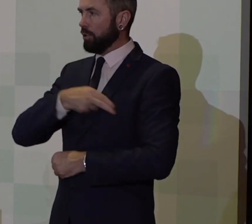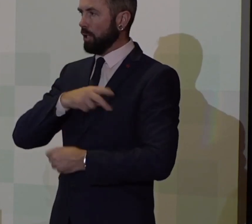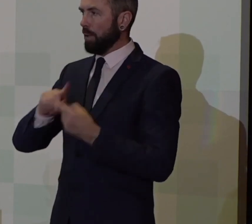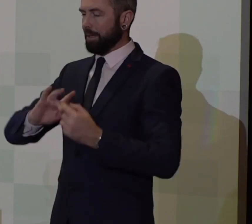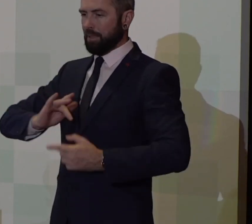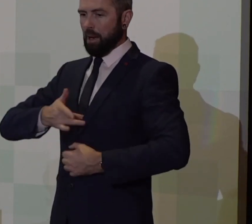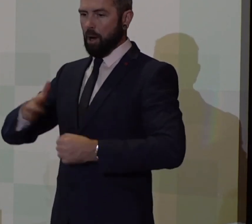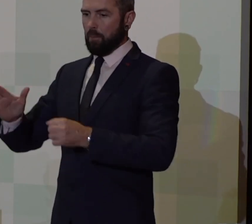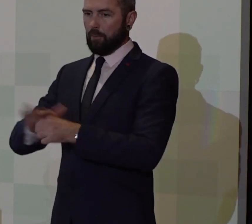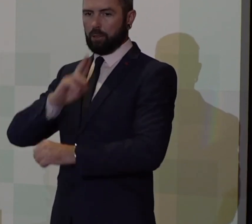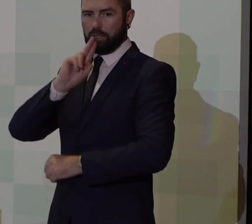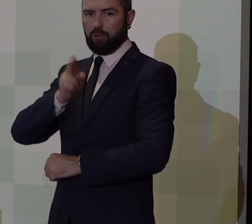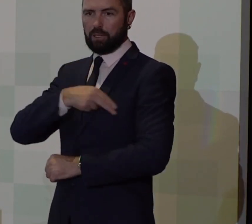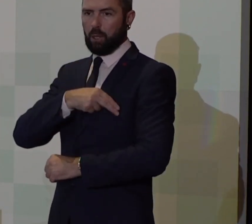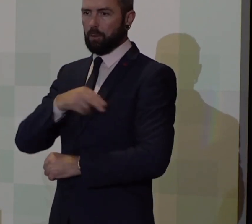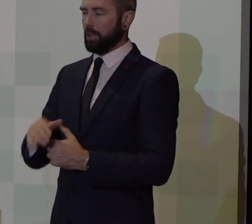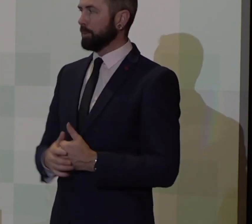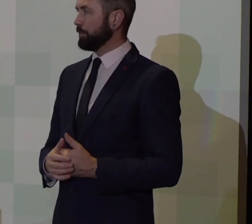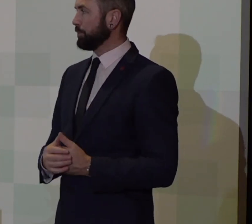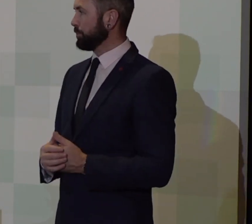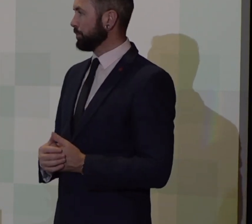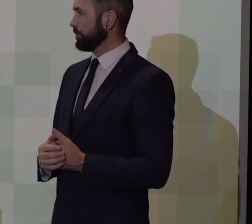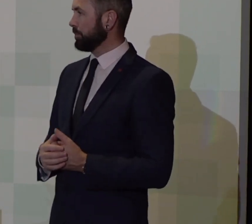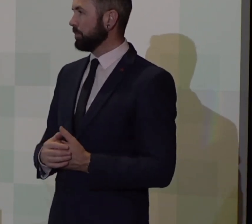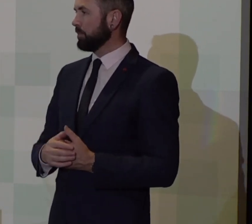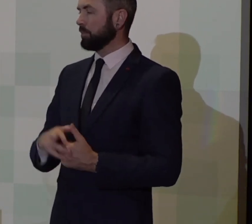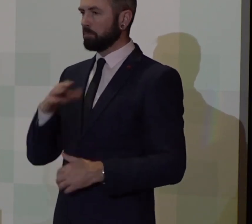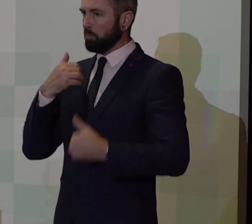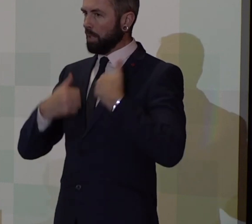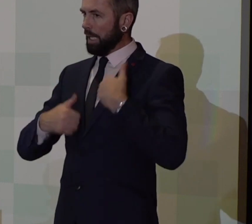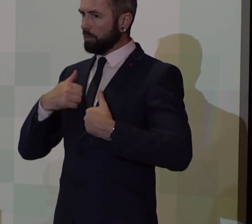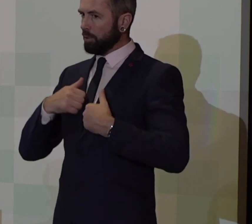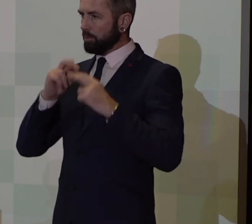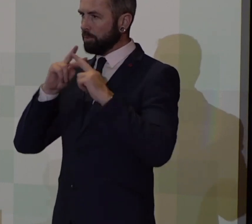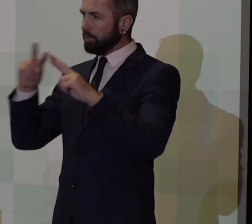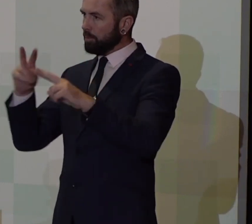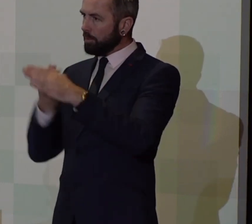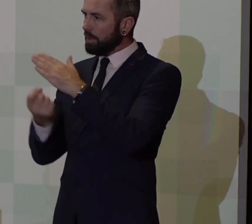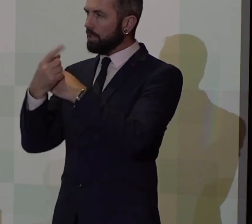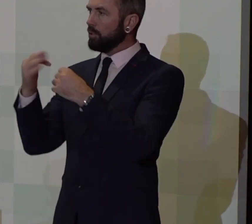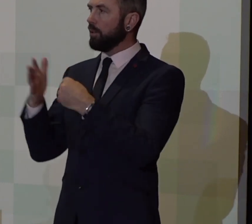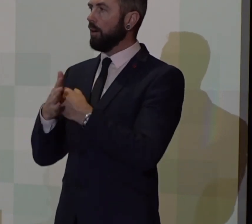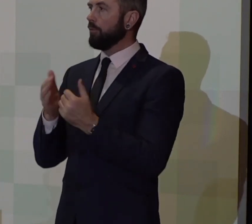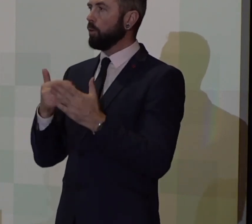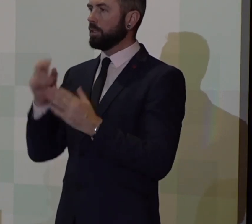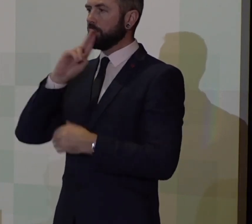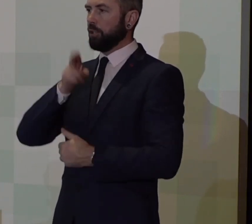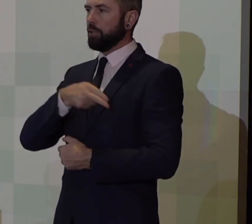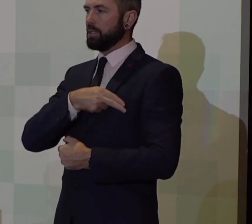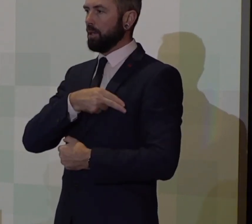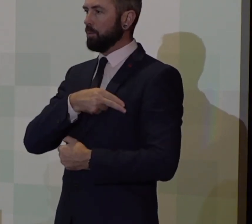harmful stereotyping. And it is interesting looking at this issue of